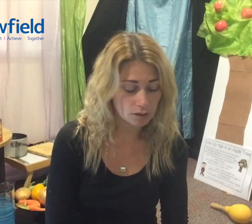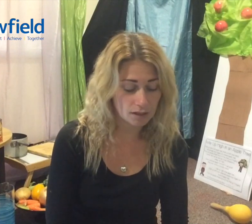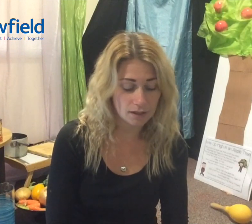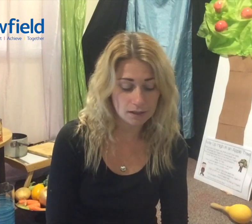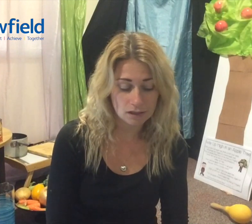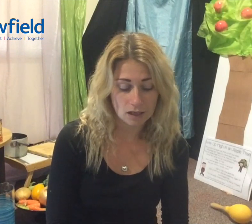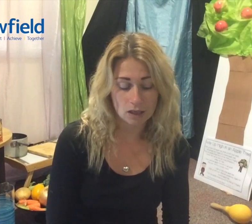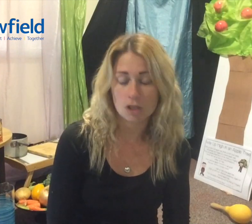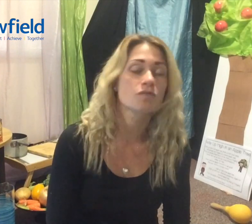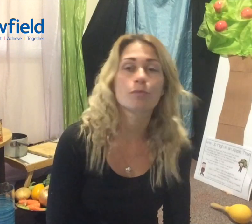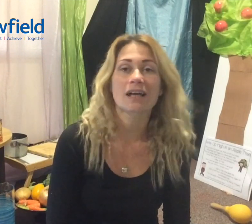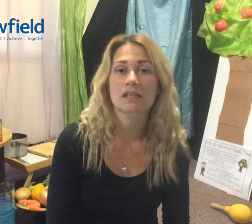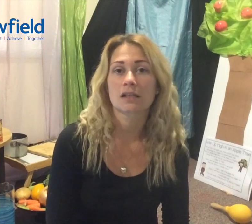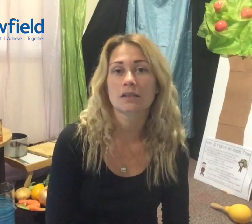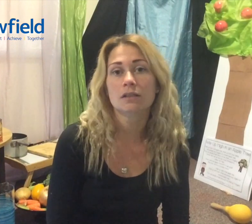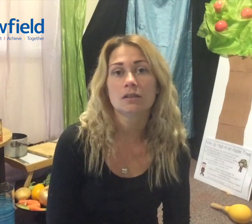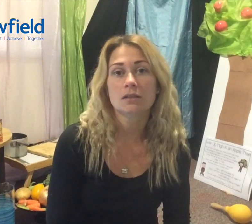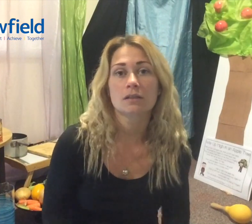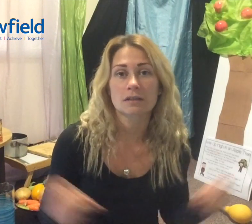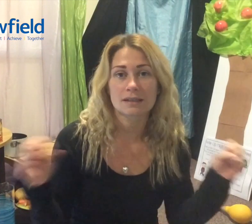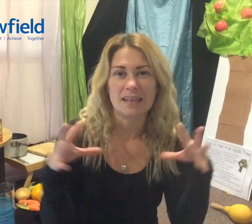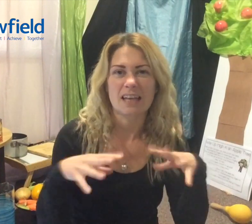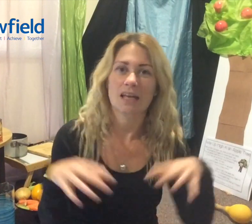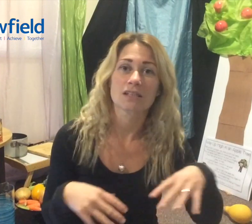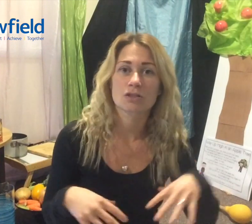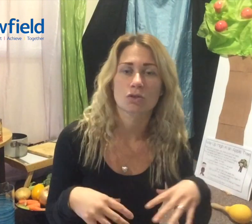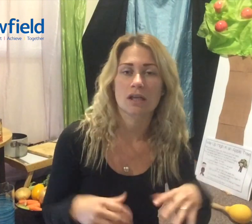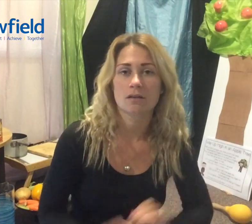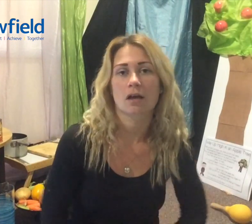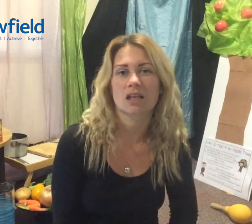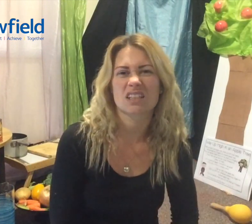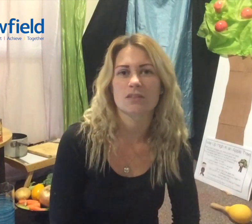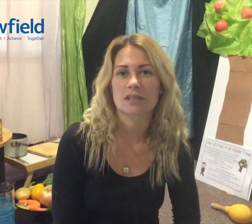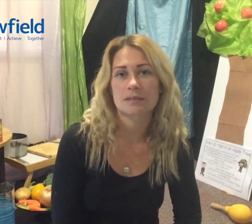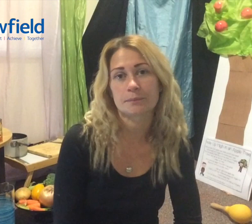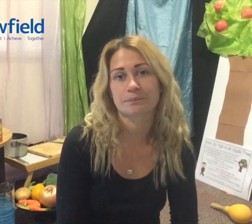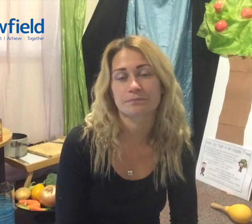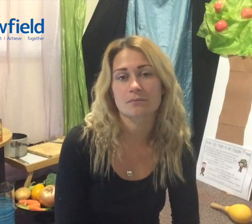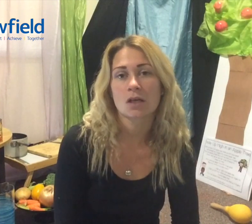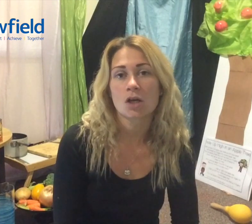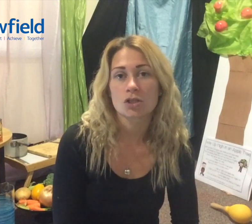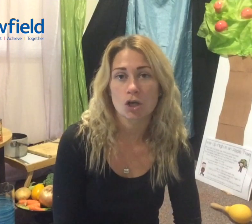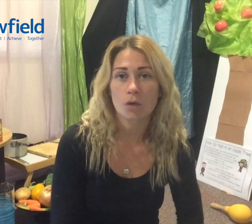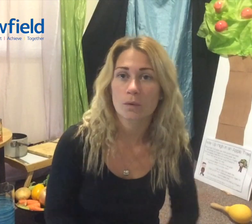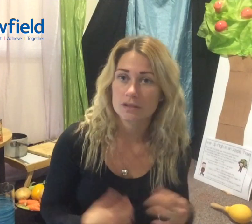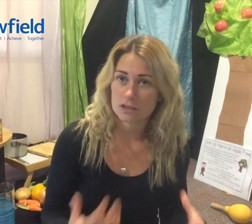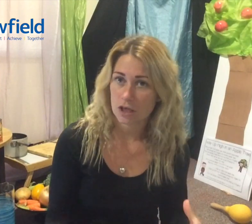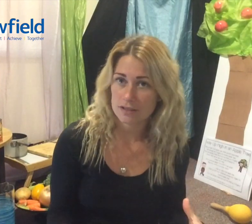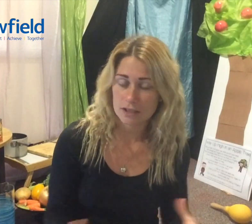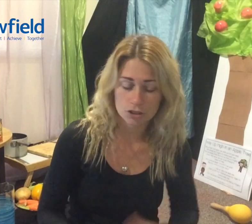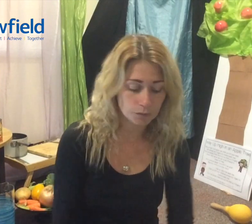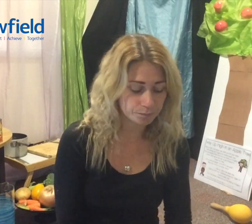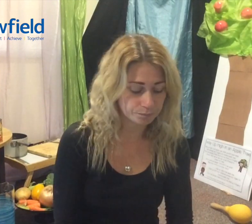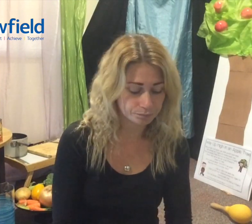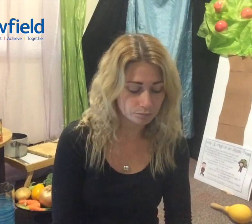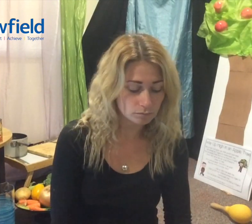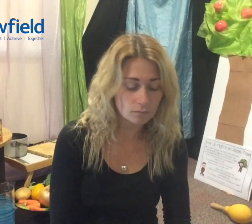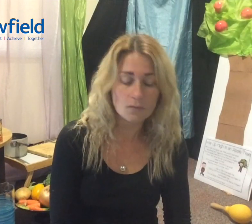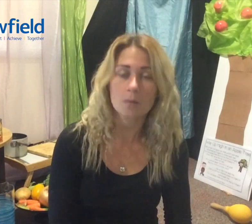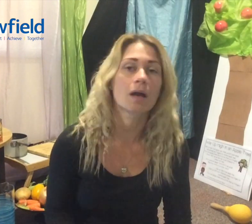okay, and lots of practical getting your hands stuck in activities. So we're going to start the session by